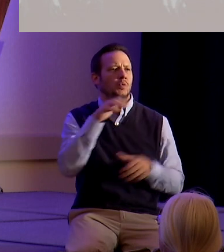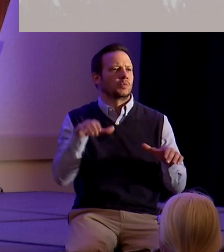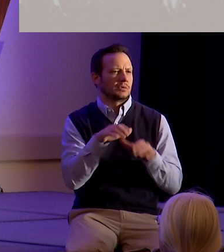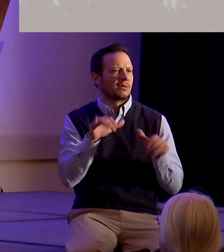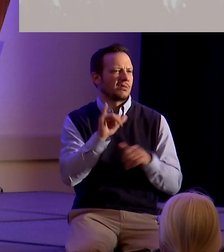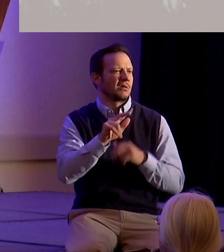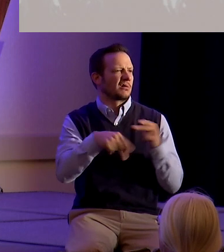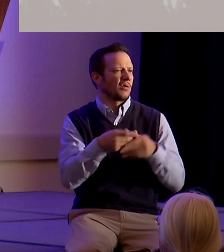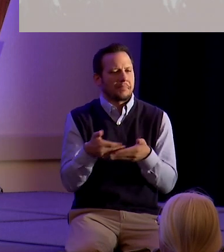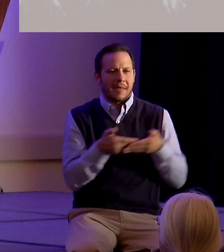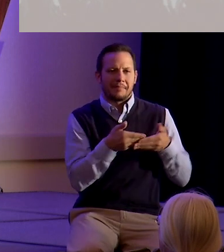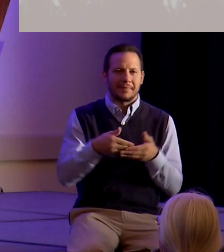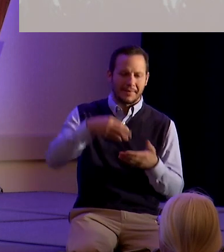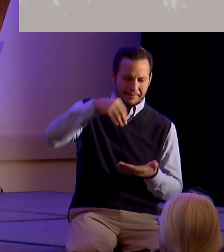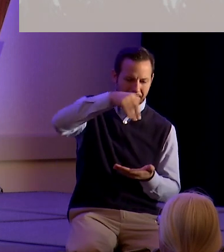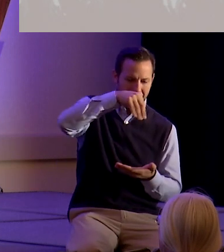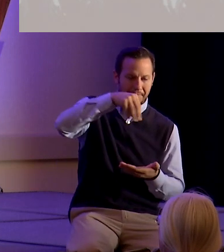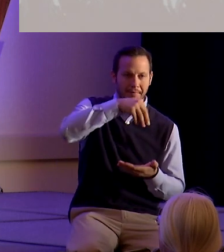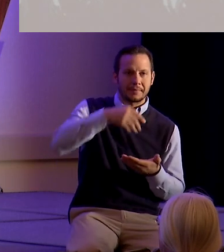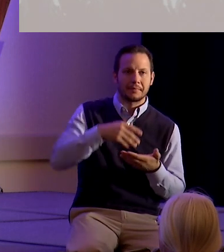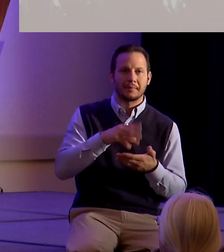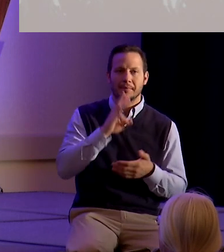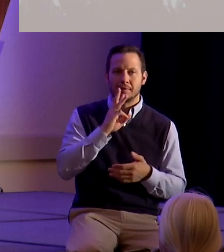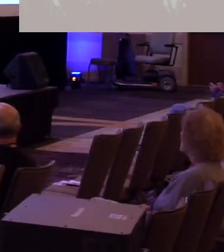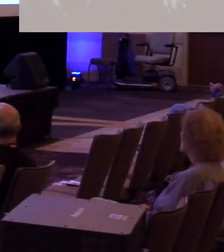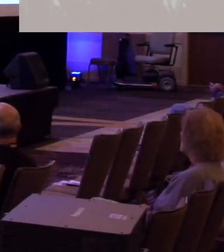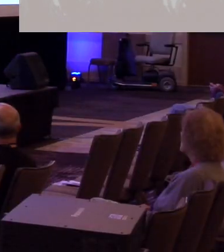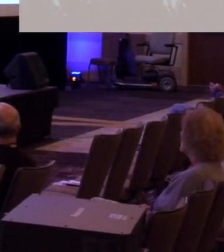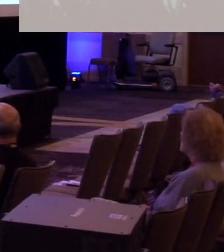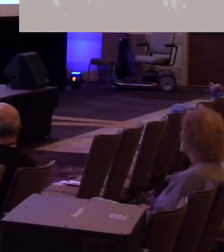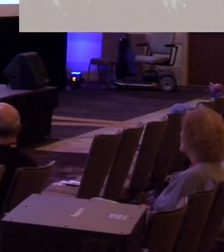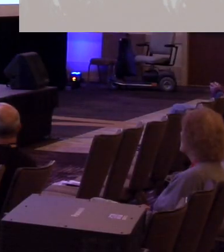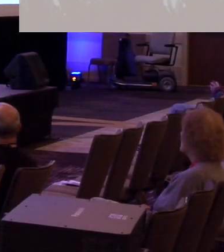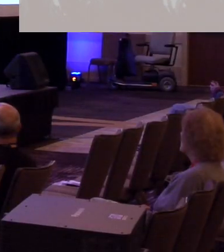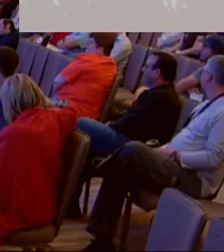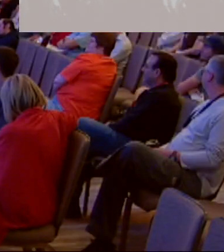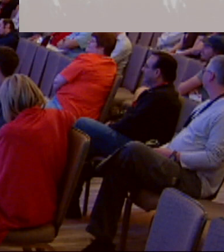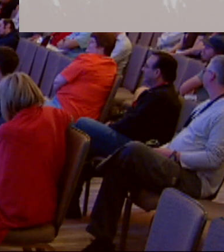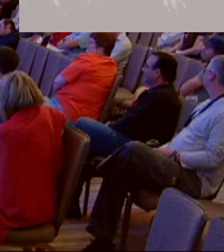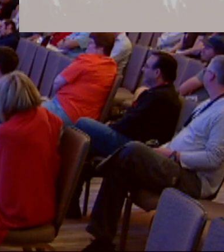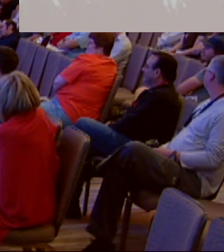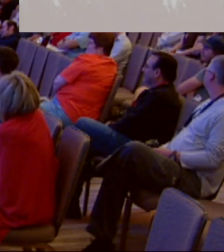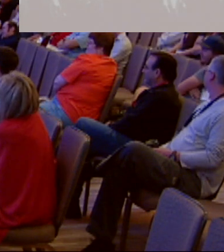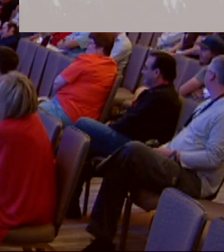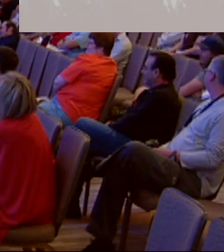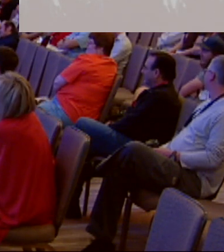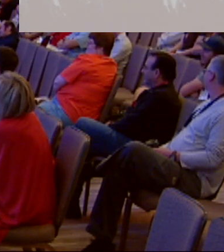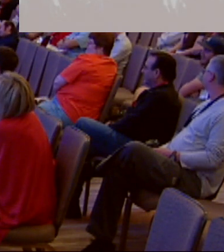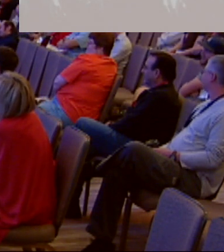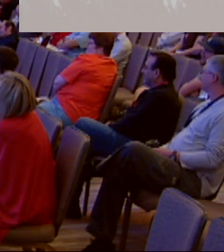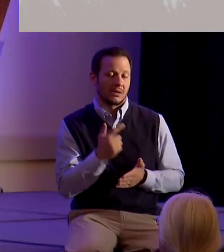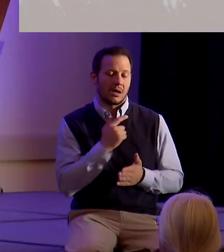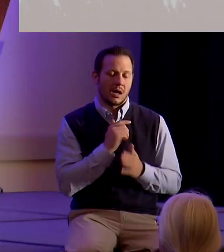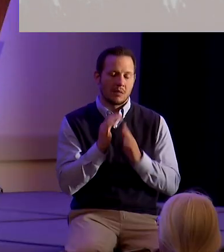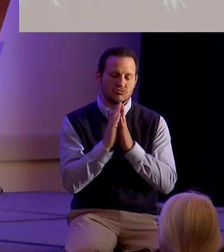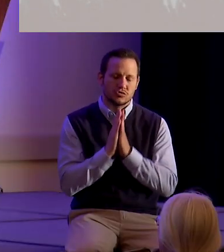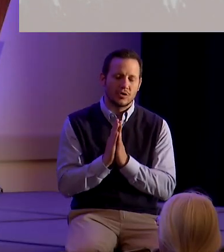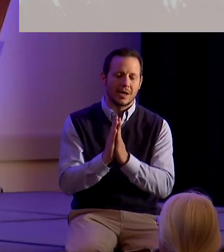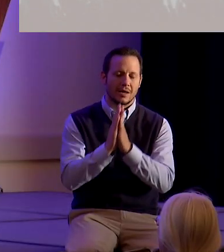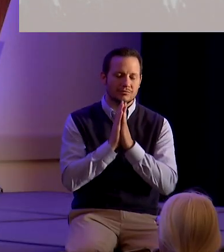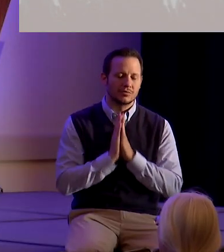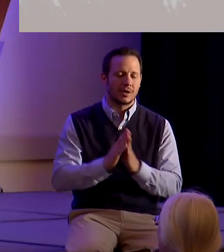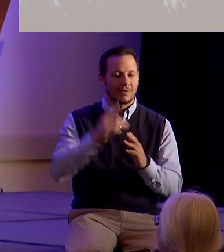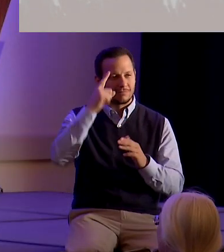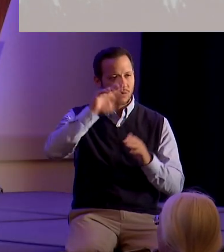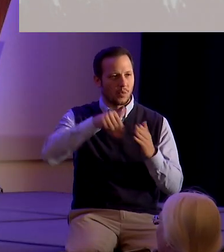or were babies when they were baptized? A lot of people here. It didn't count for you, and I prayed for all of you. Apparently, it didn't